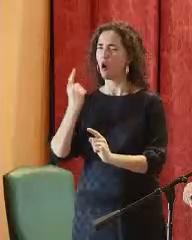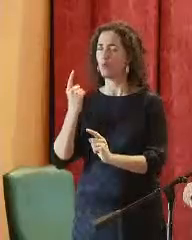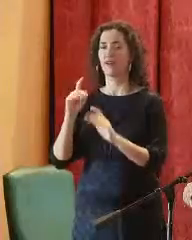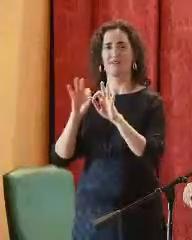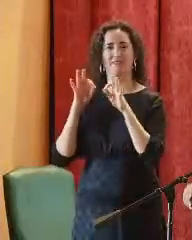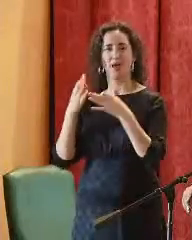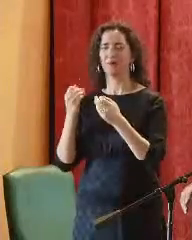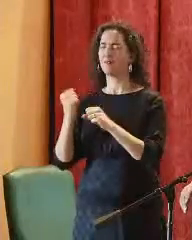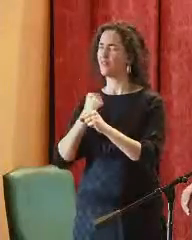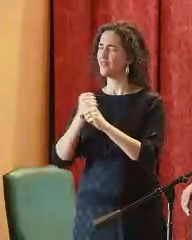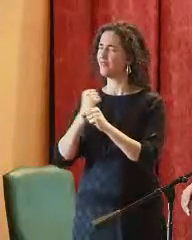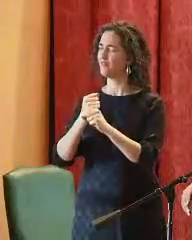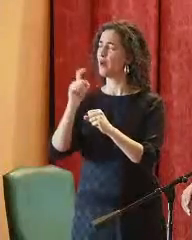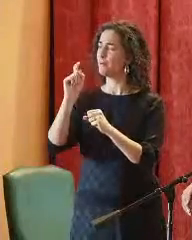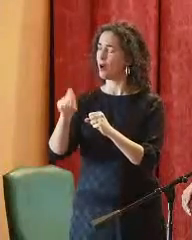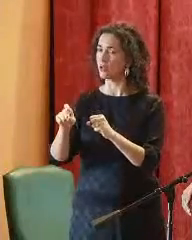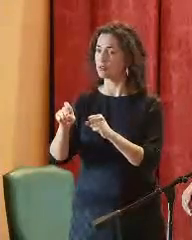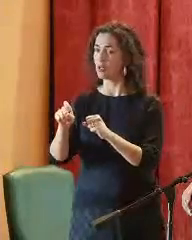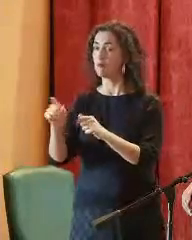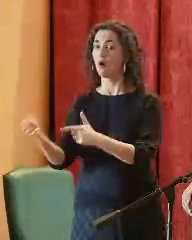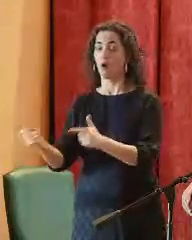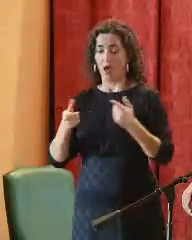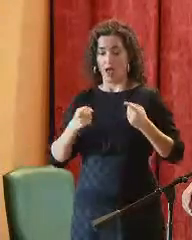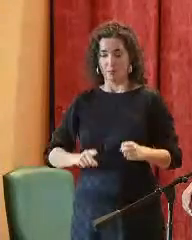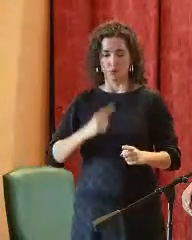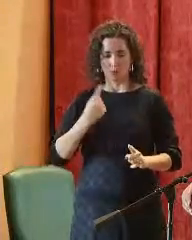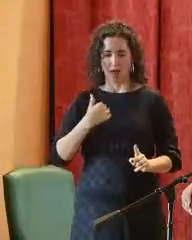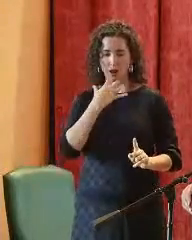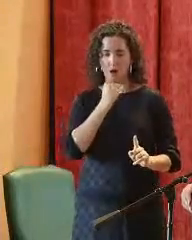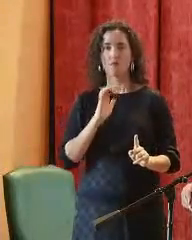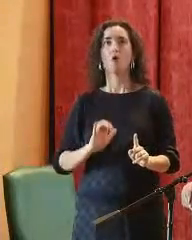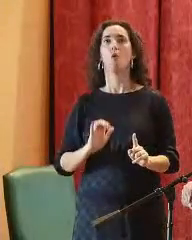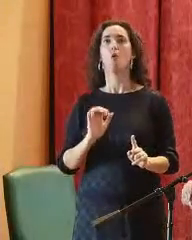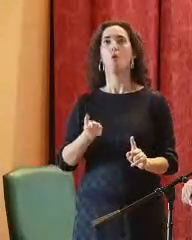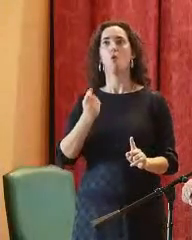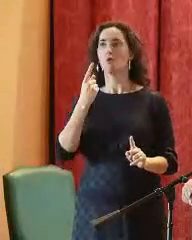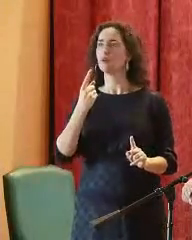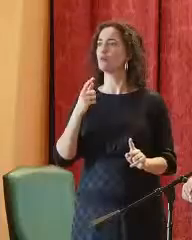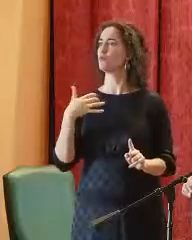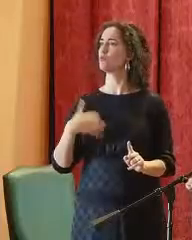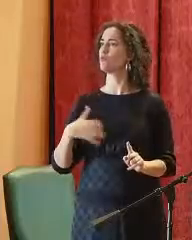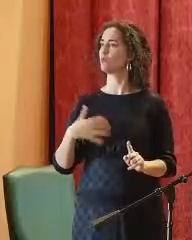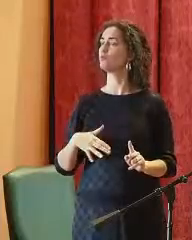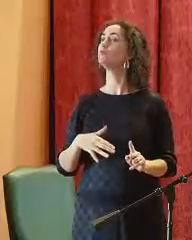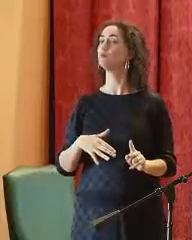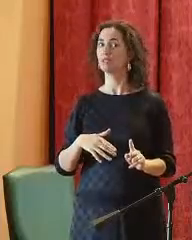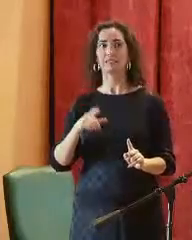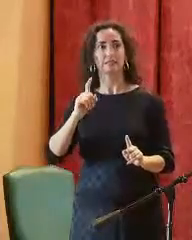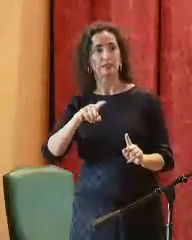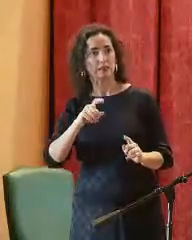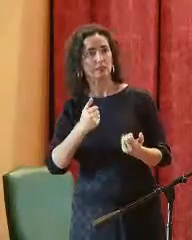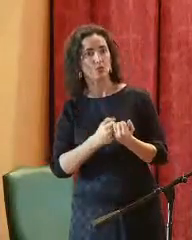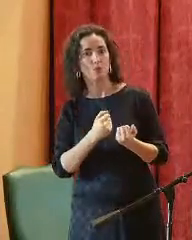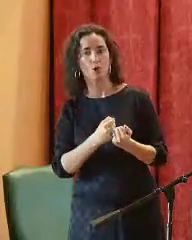families until it's one of their loved ones who is impacted and in need of